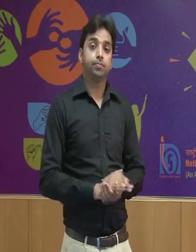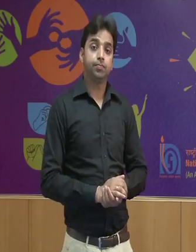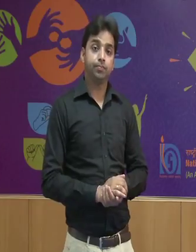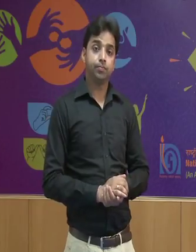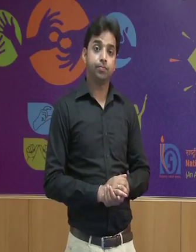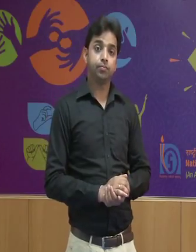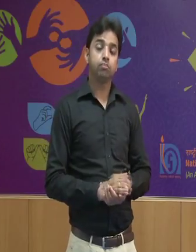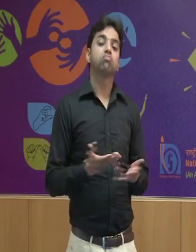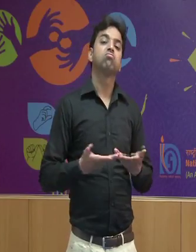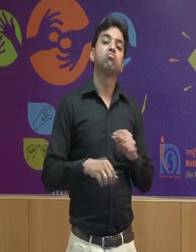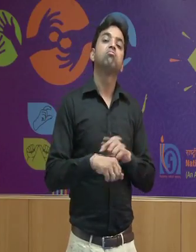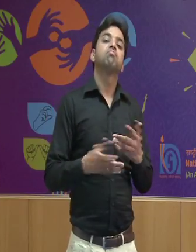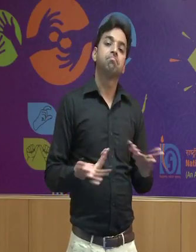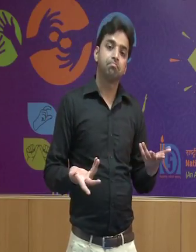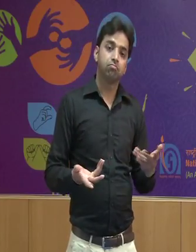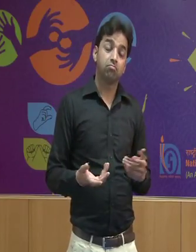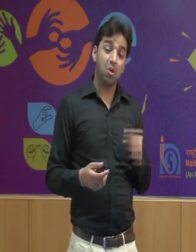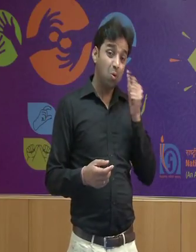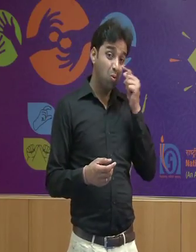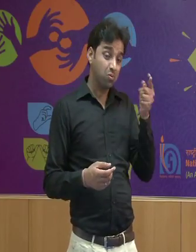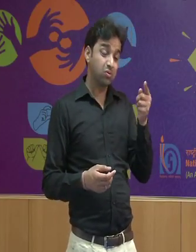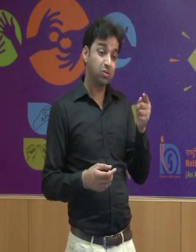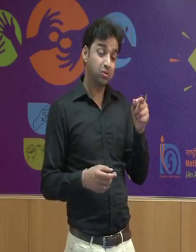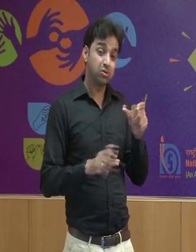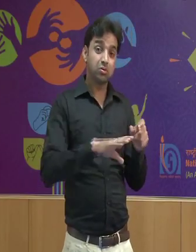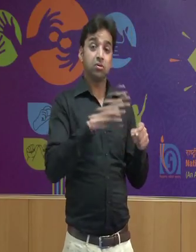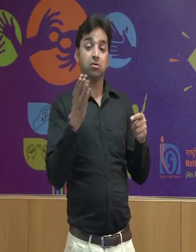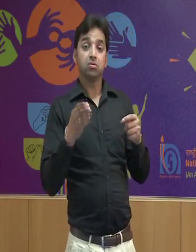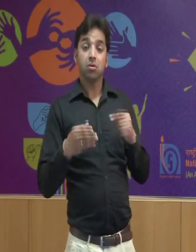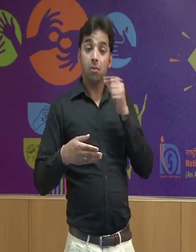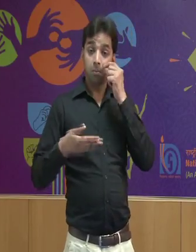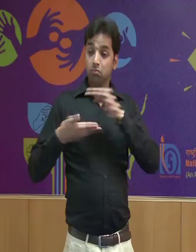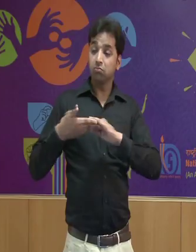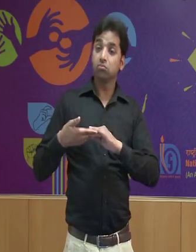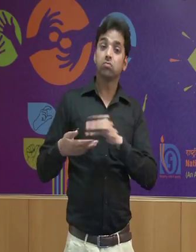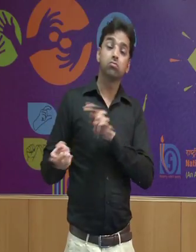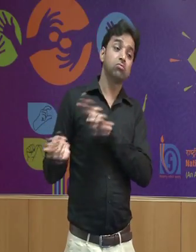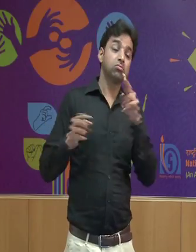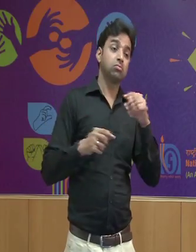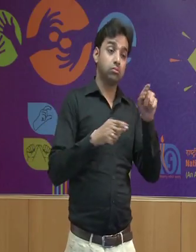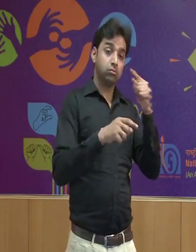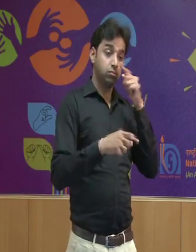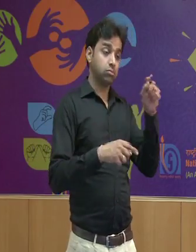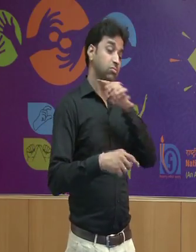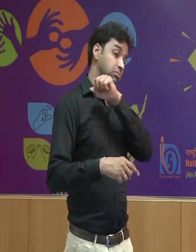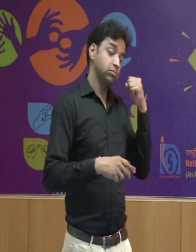where sometimes women are killed by their husbands and in